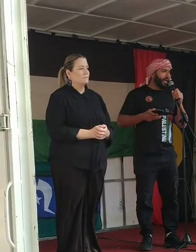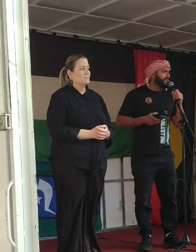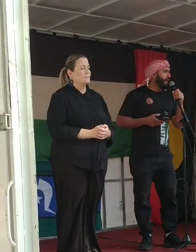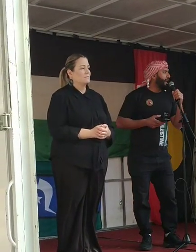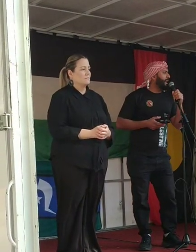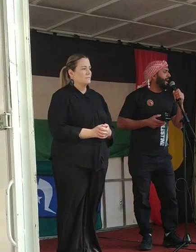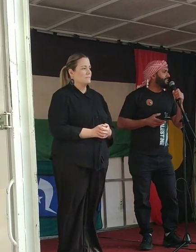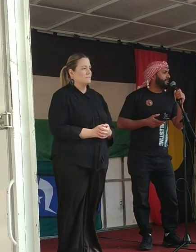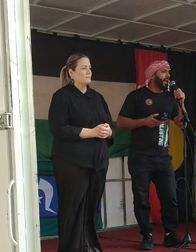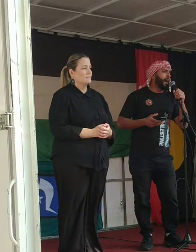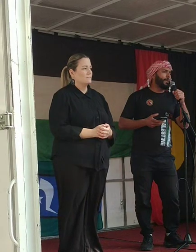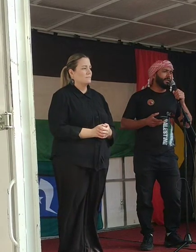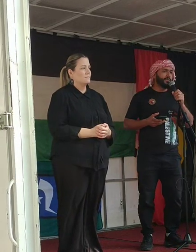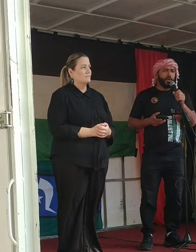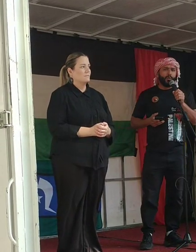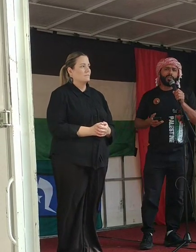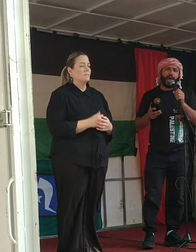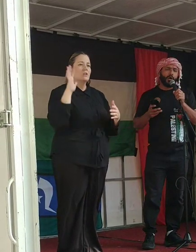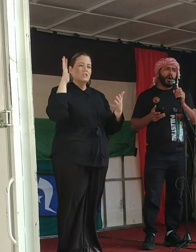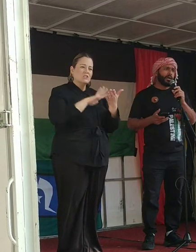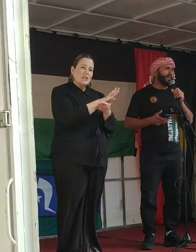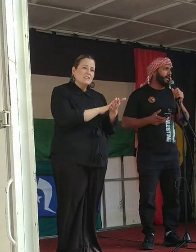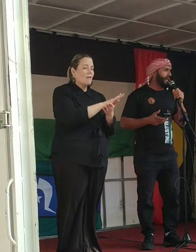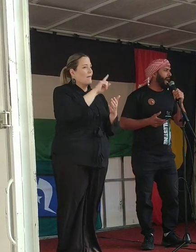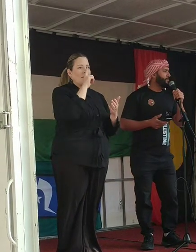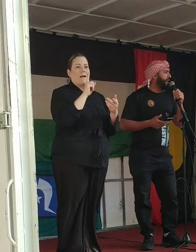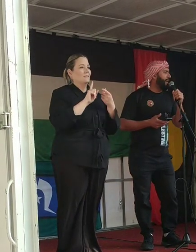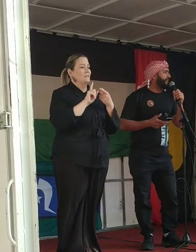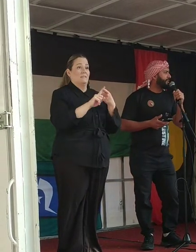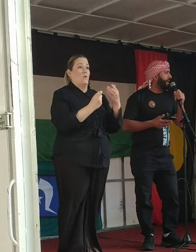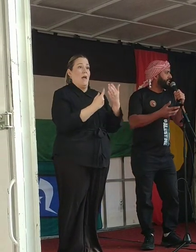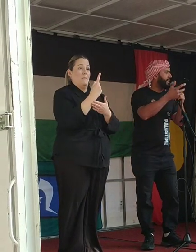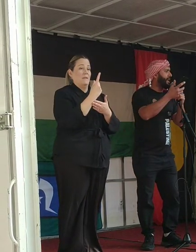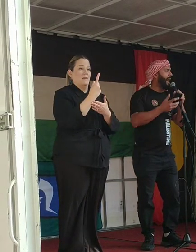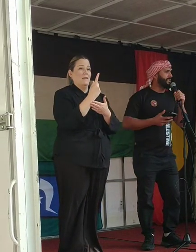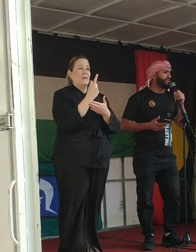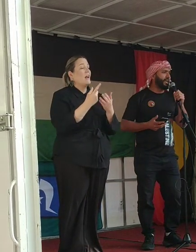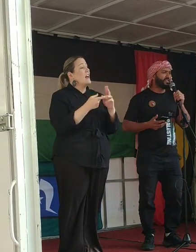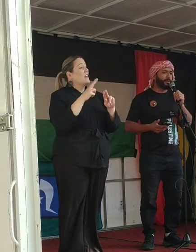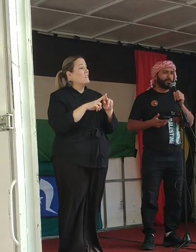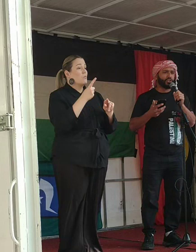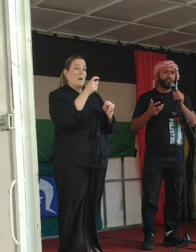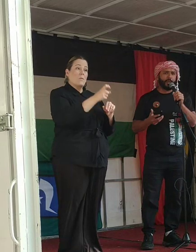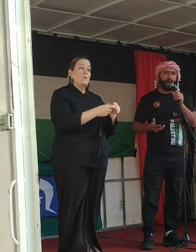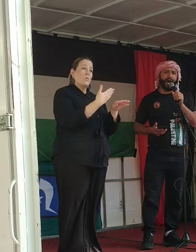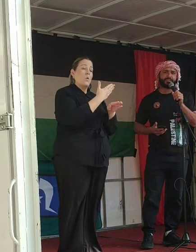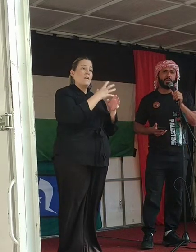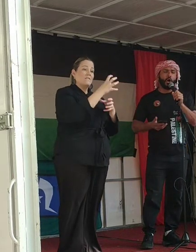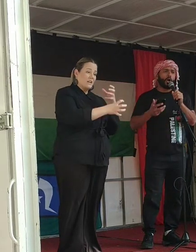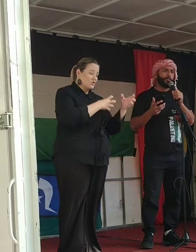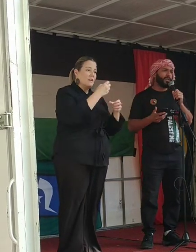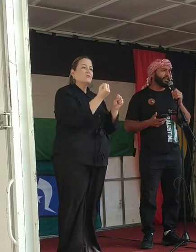A genocide cannot happen without a worker turning up to a factory listed in our streets to produce a